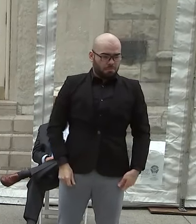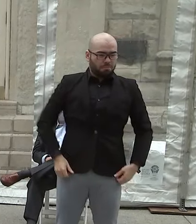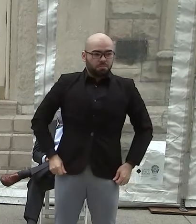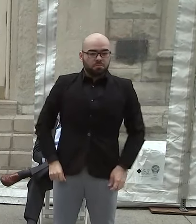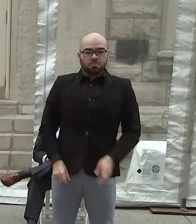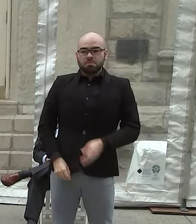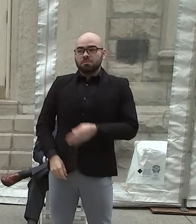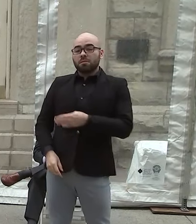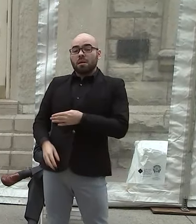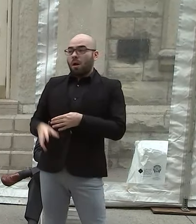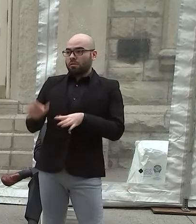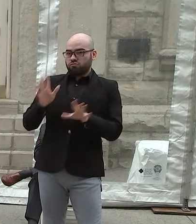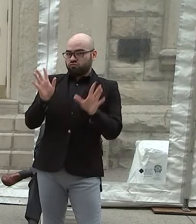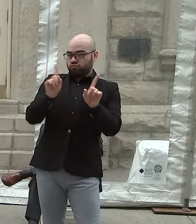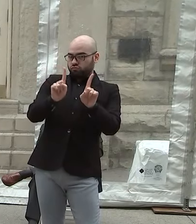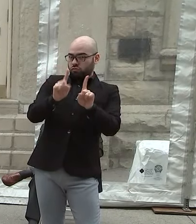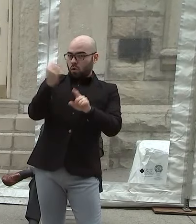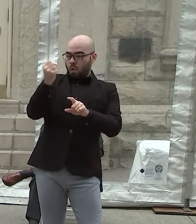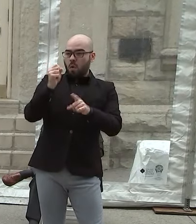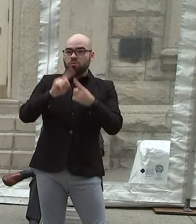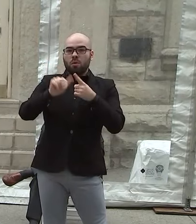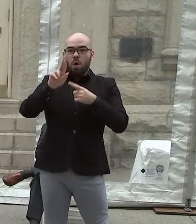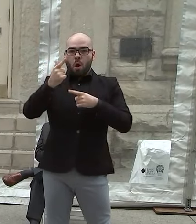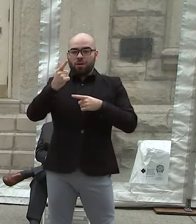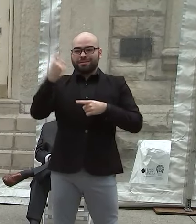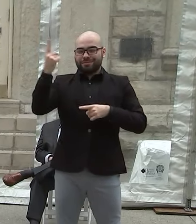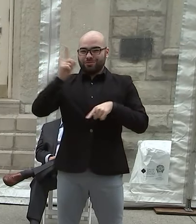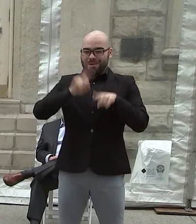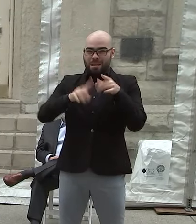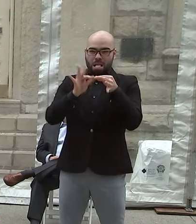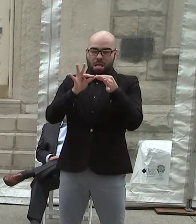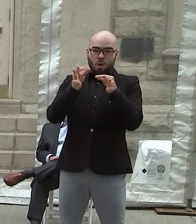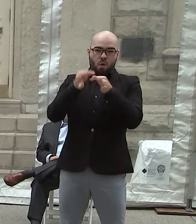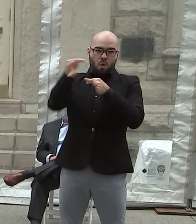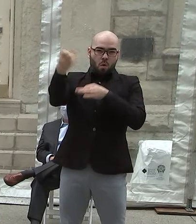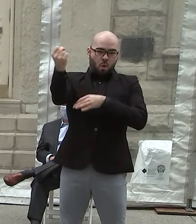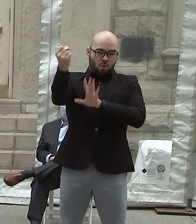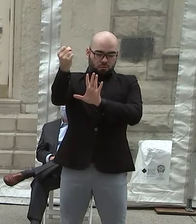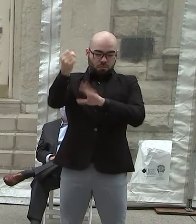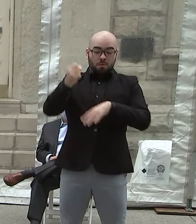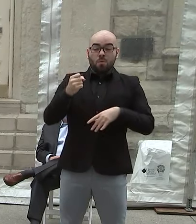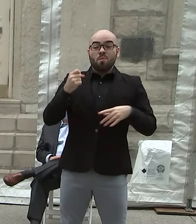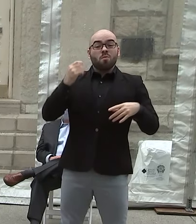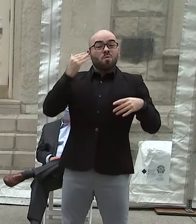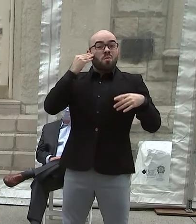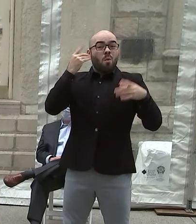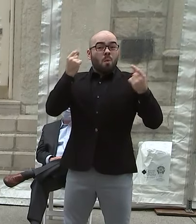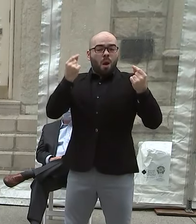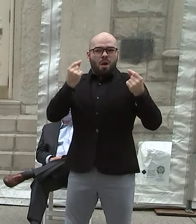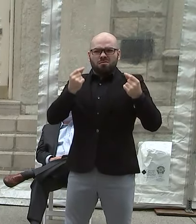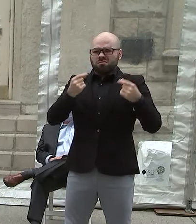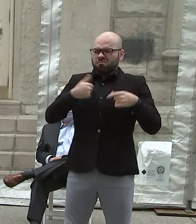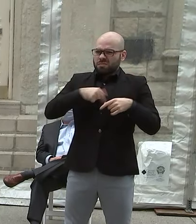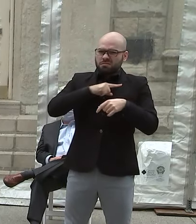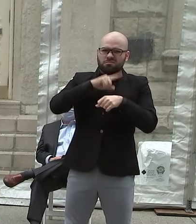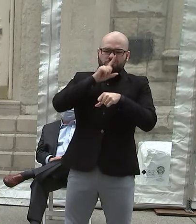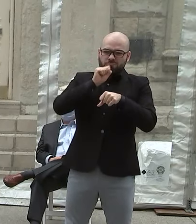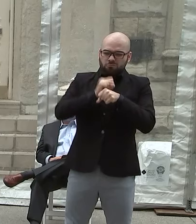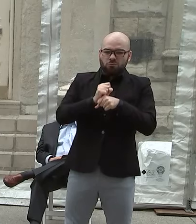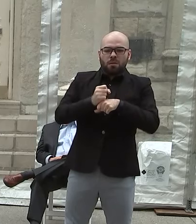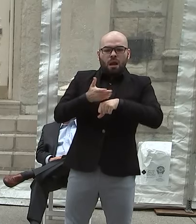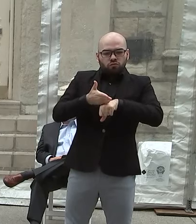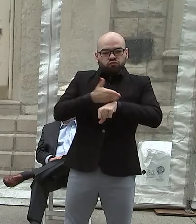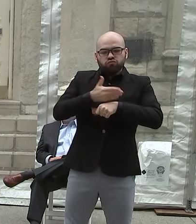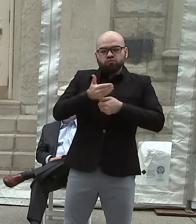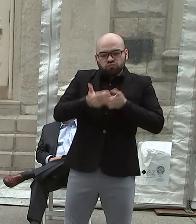till we get to August. Right now, today, what we know is we are absolutely making excellent progress. And as